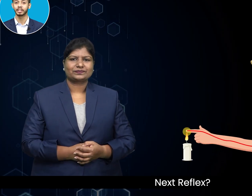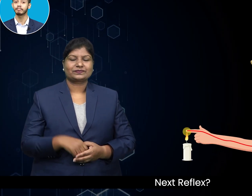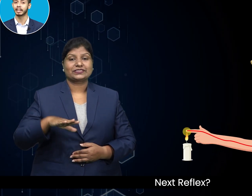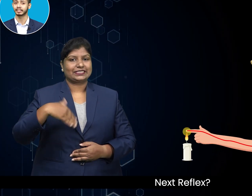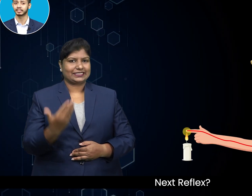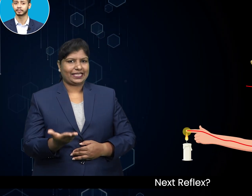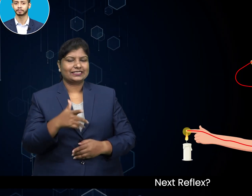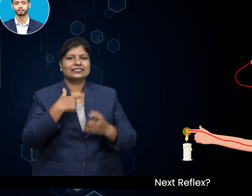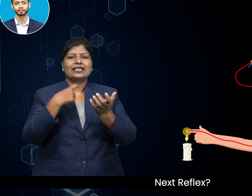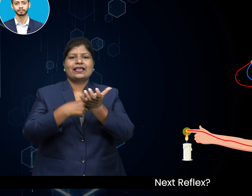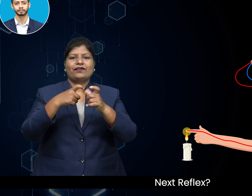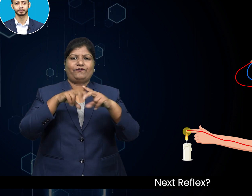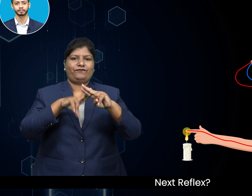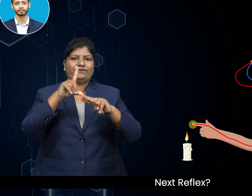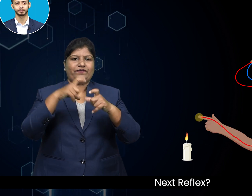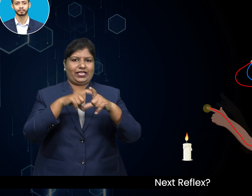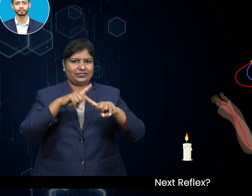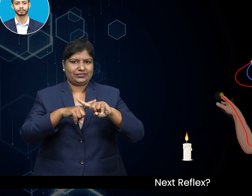Next, reflex.